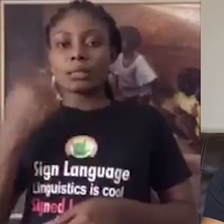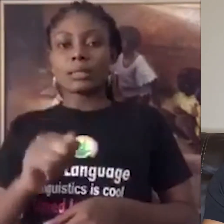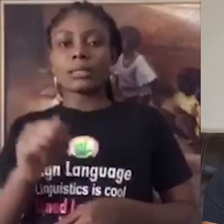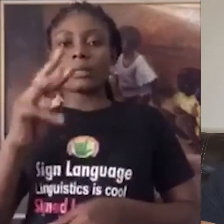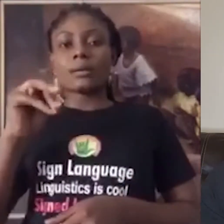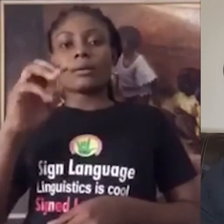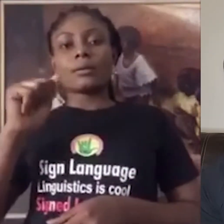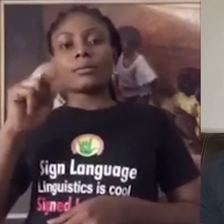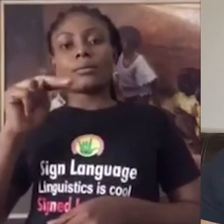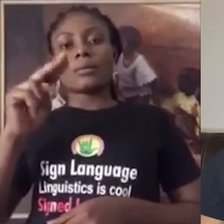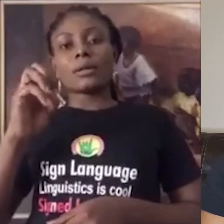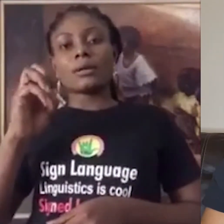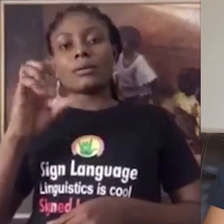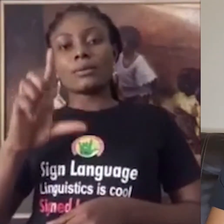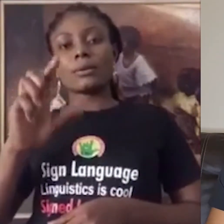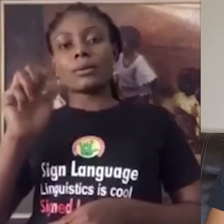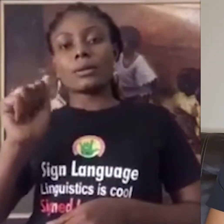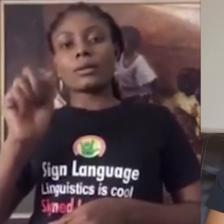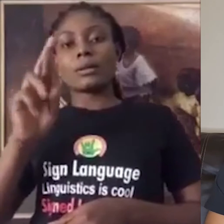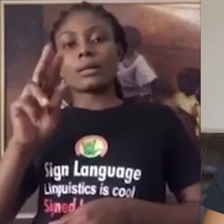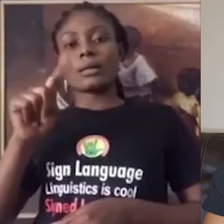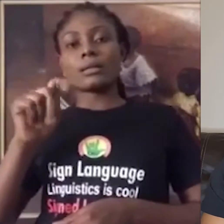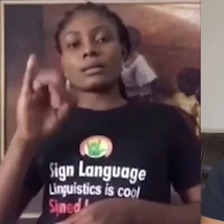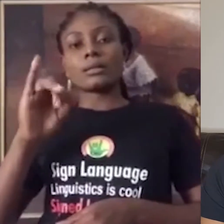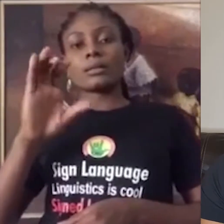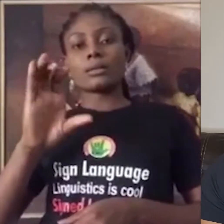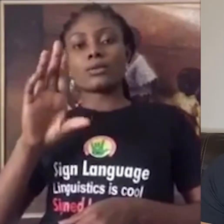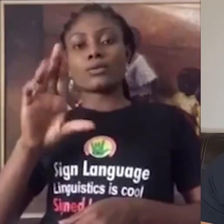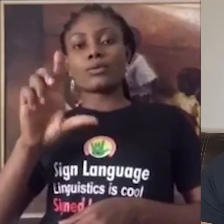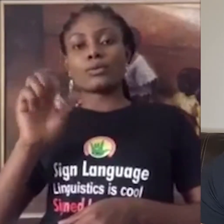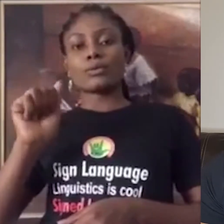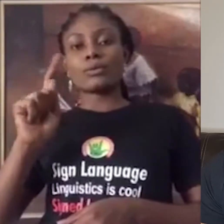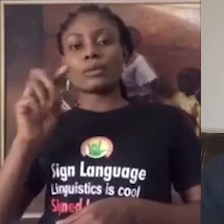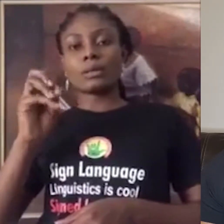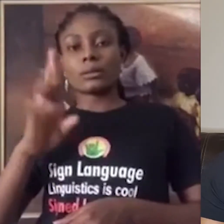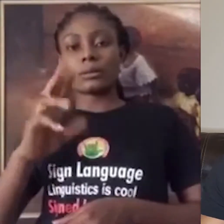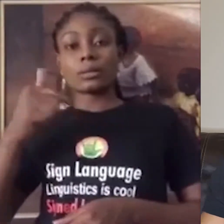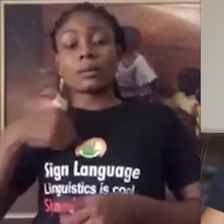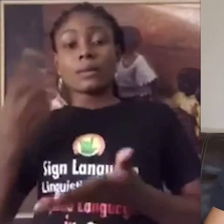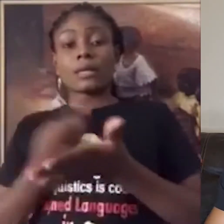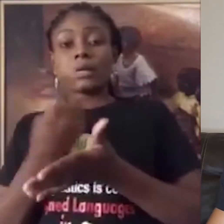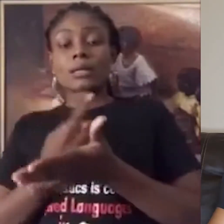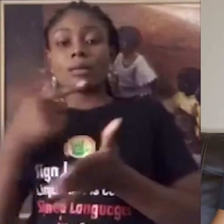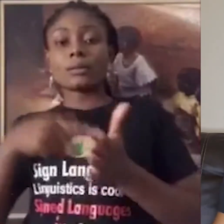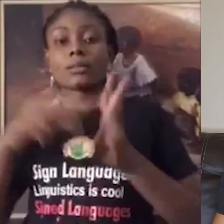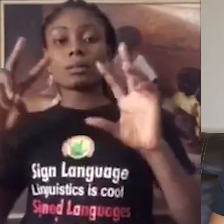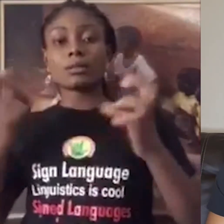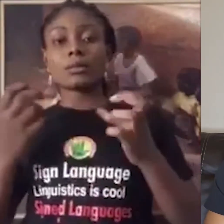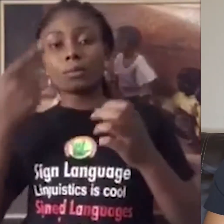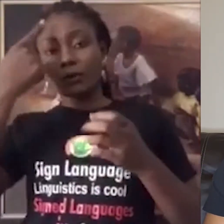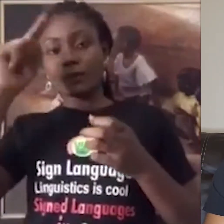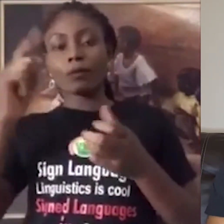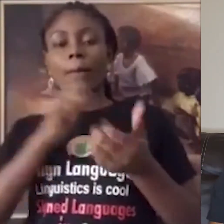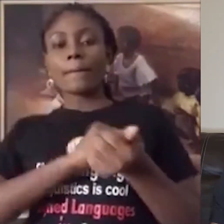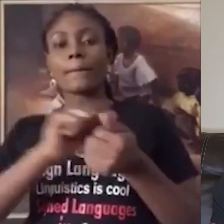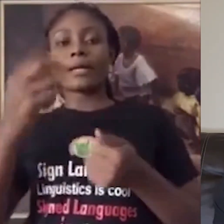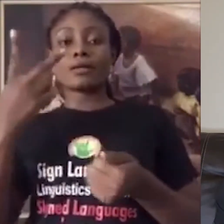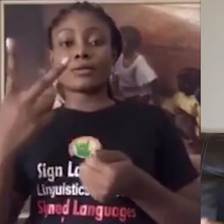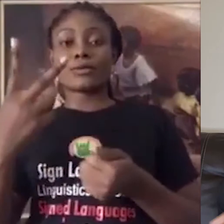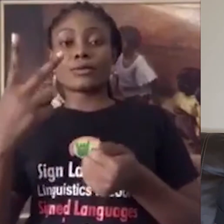manual articulators. I have been announcing this topic for the past 2 weeks,